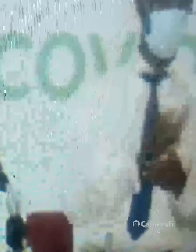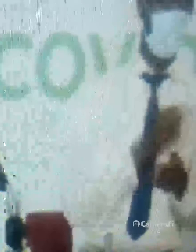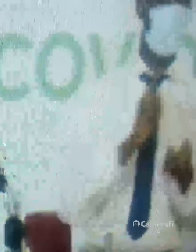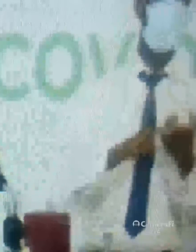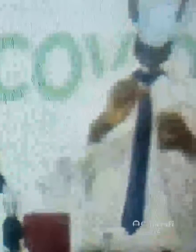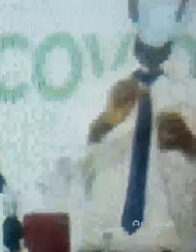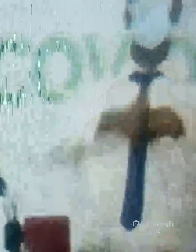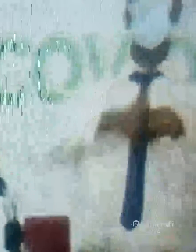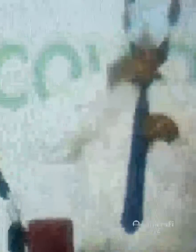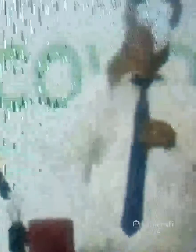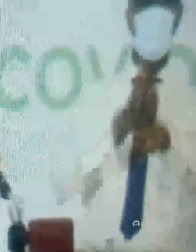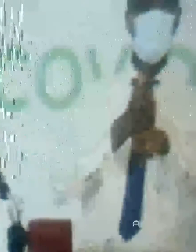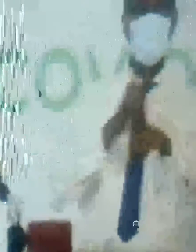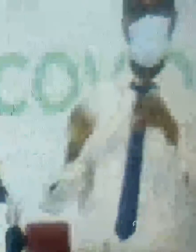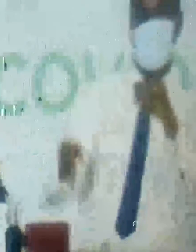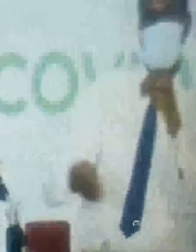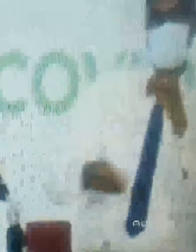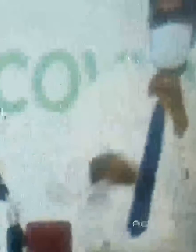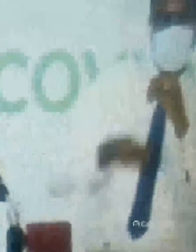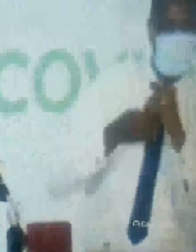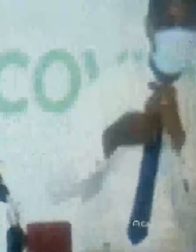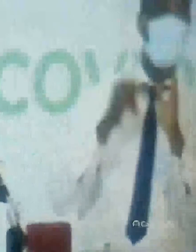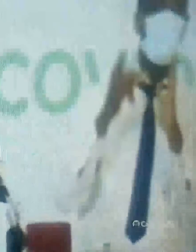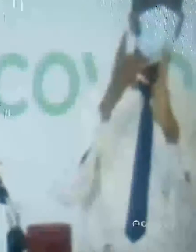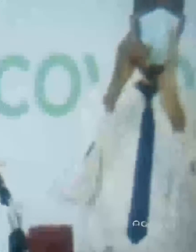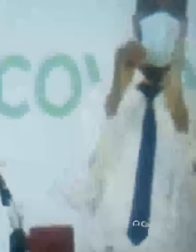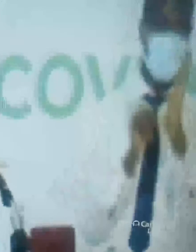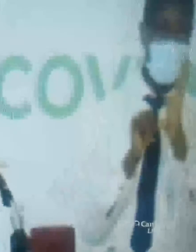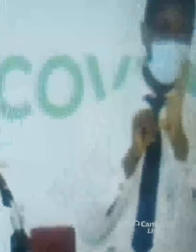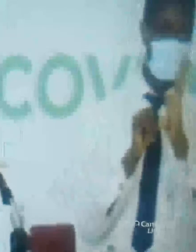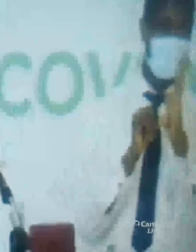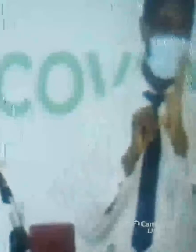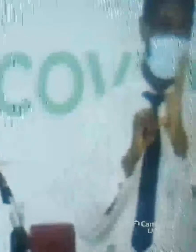additional protocols in place that will help